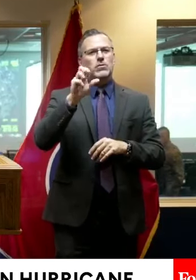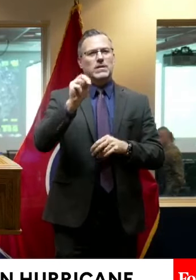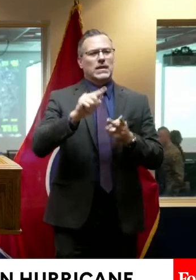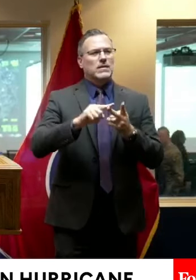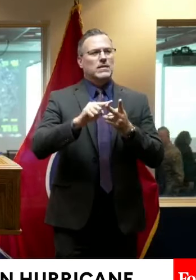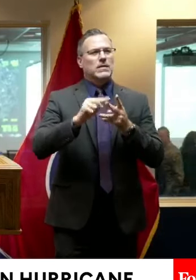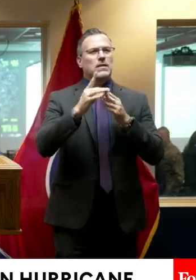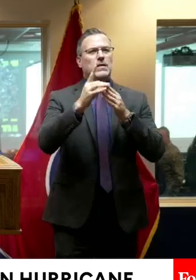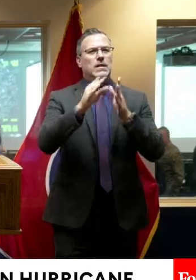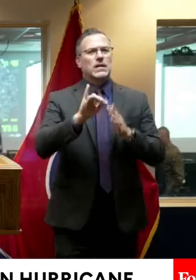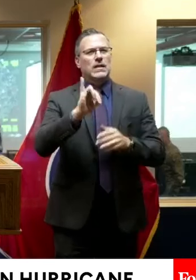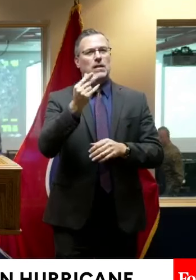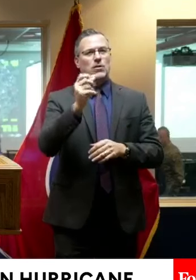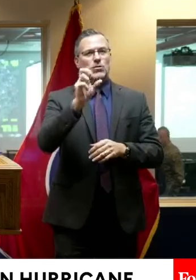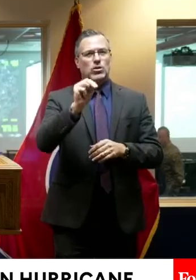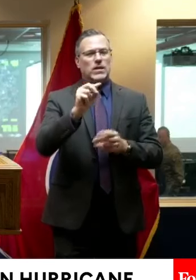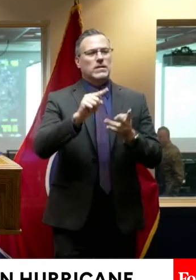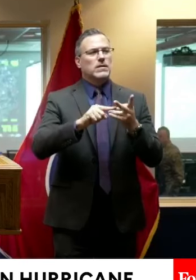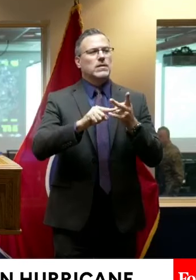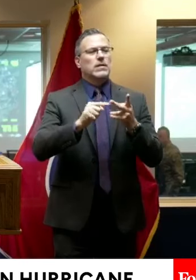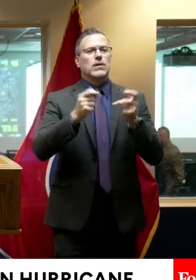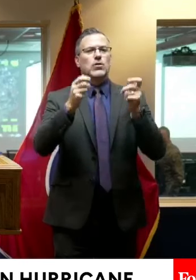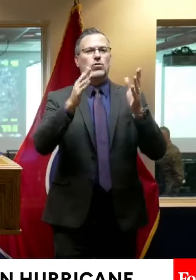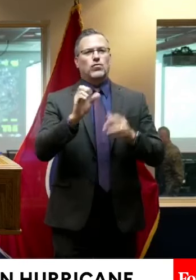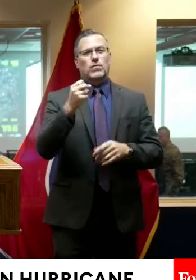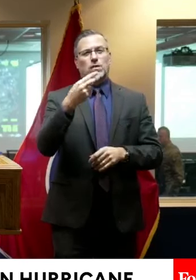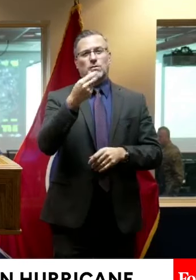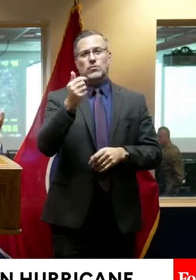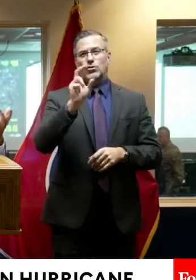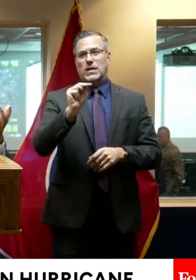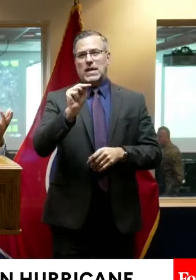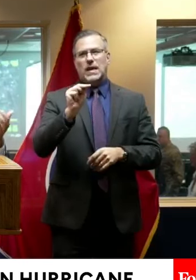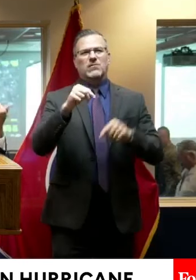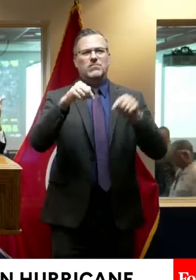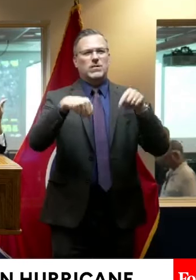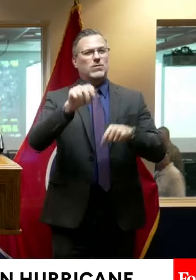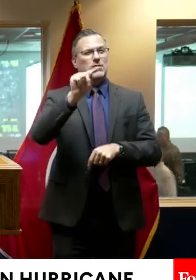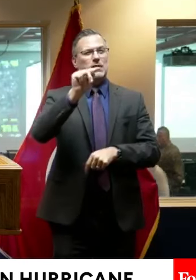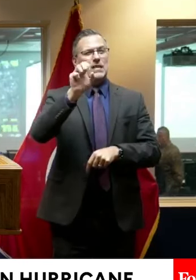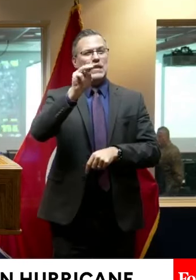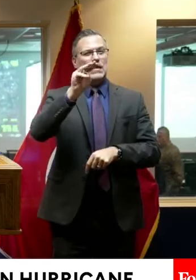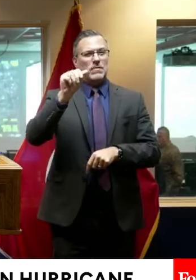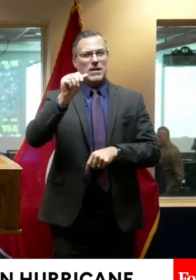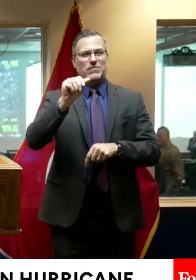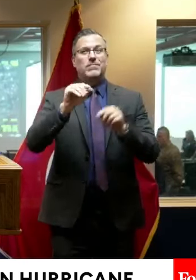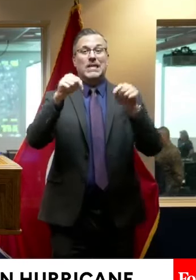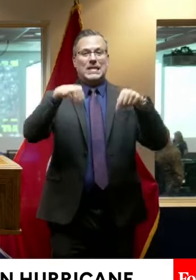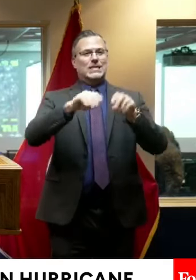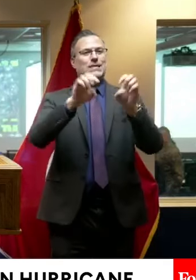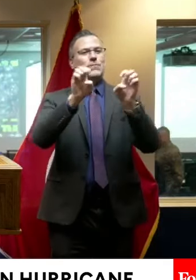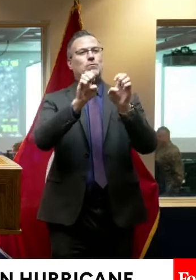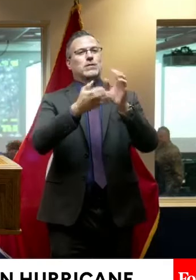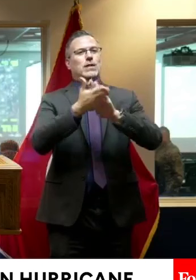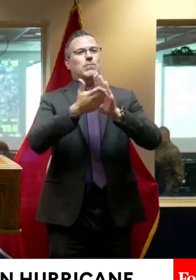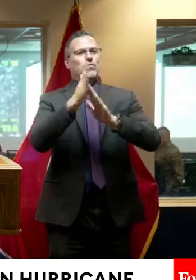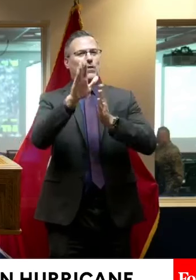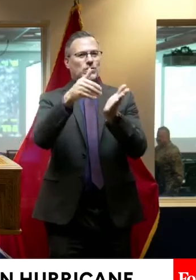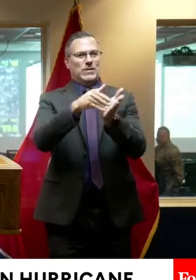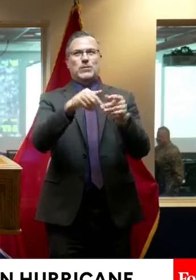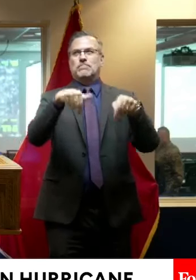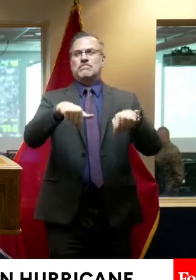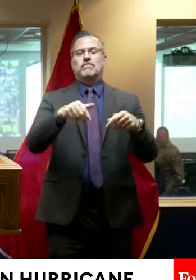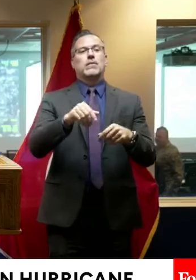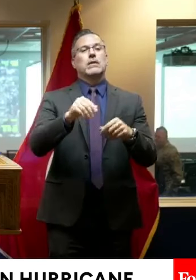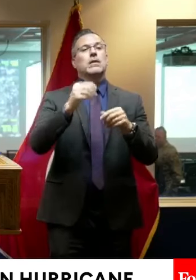Johnson, Director Sheehan from TEMA. We're in the Emergency Operations Center here at TEMA.